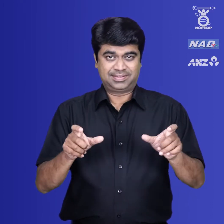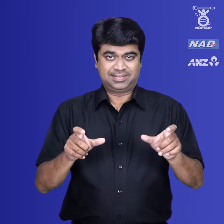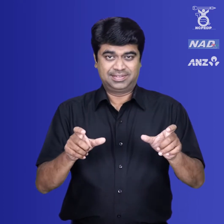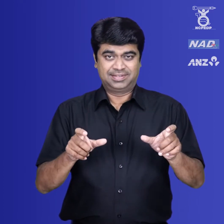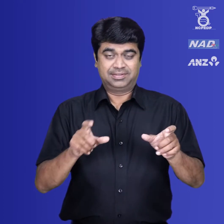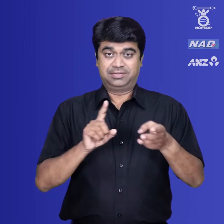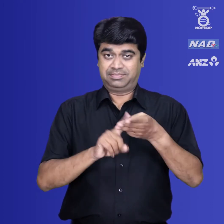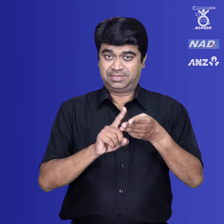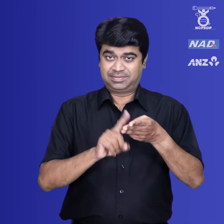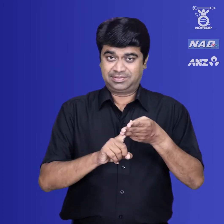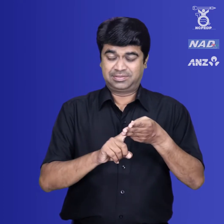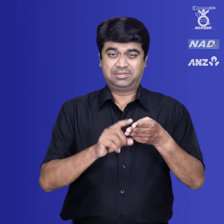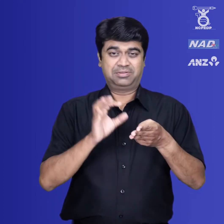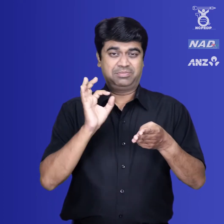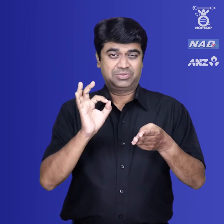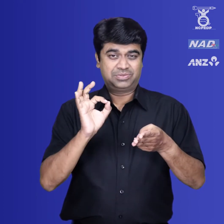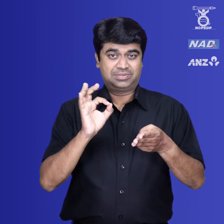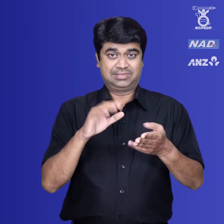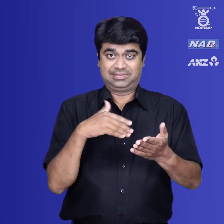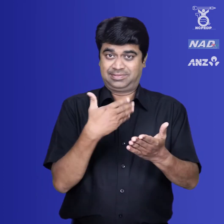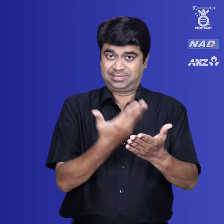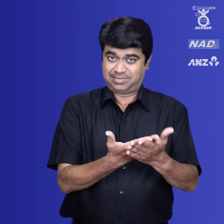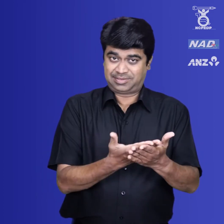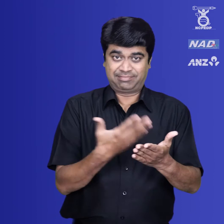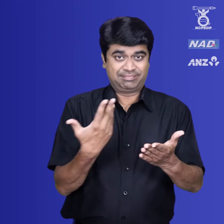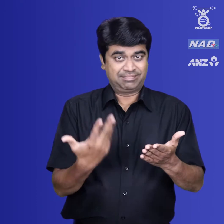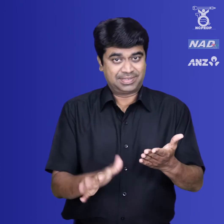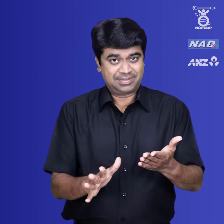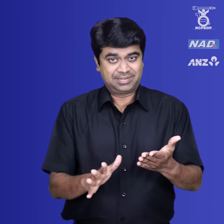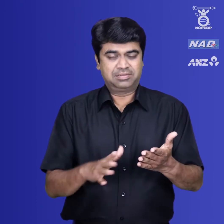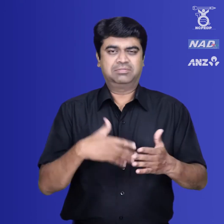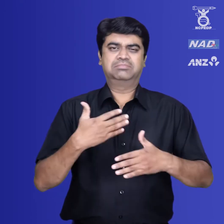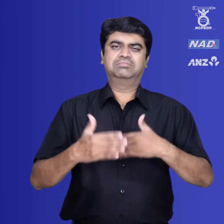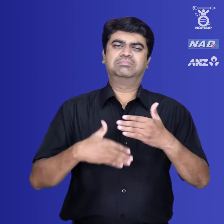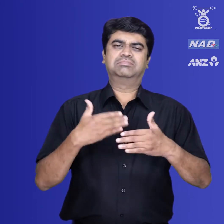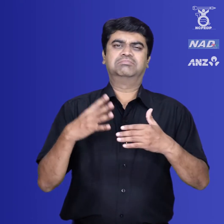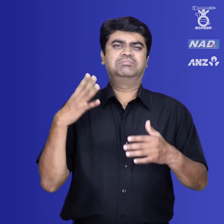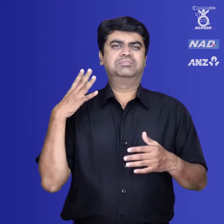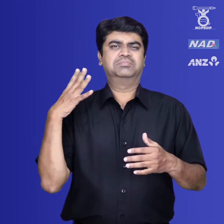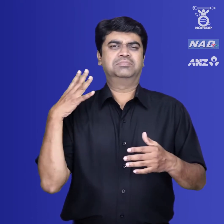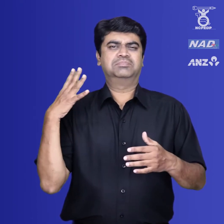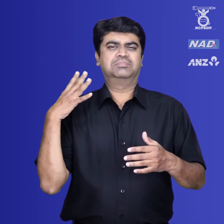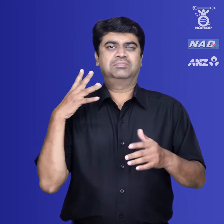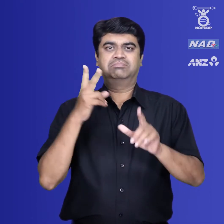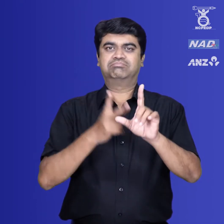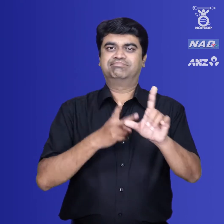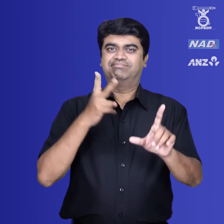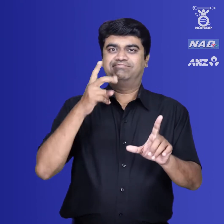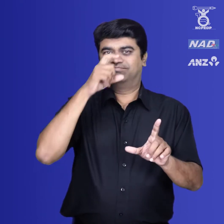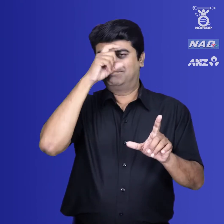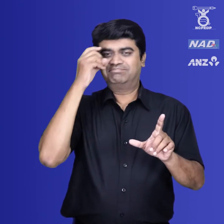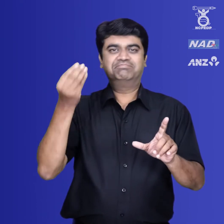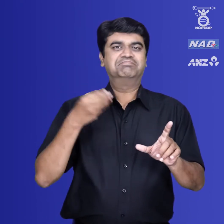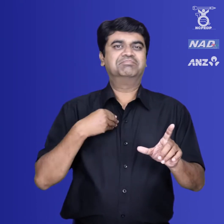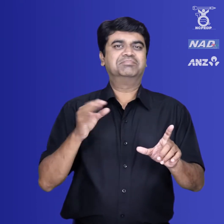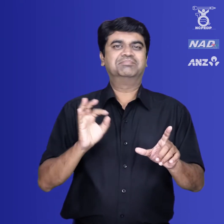Unemployment allowance to persons with disabilities registered with Special Employment Exchange for more than 2